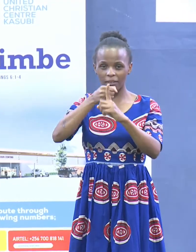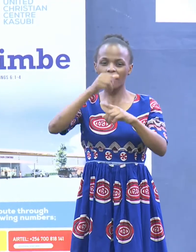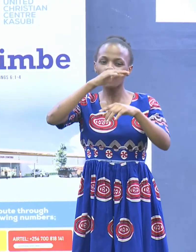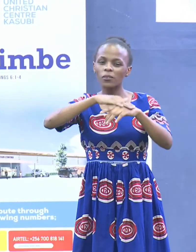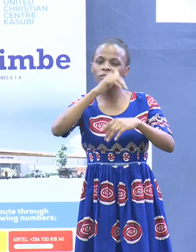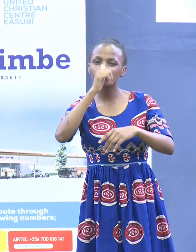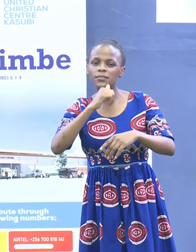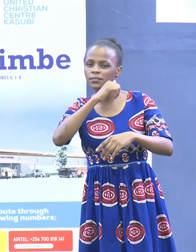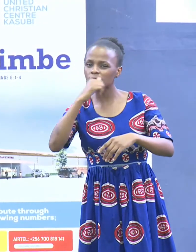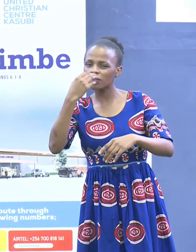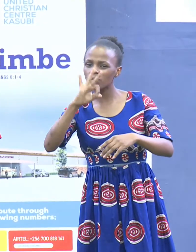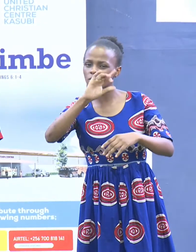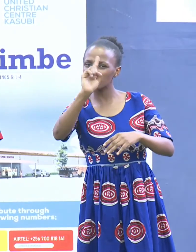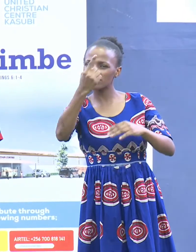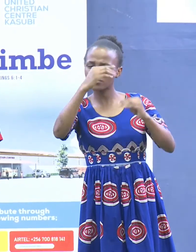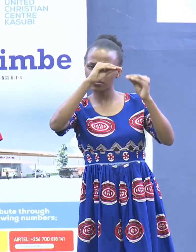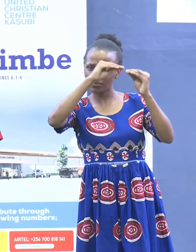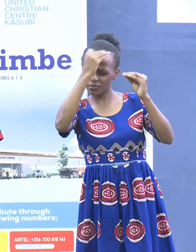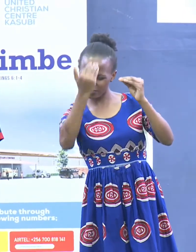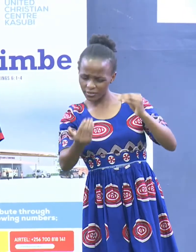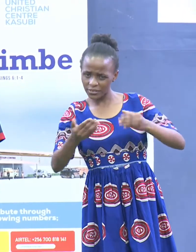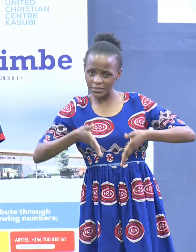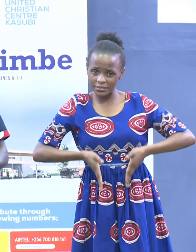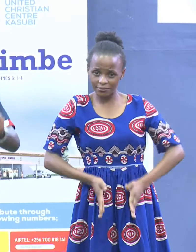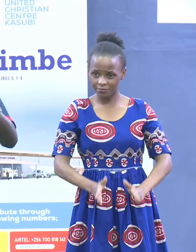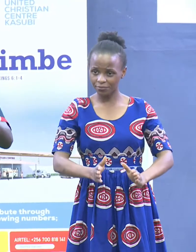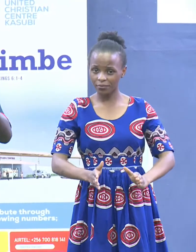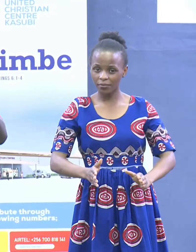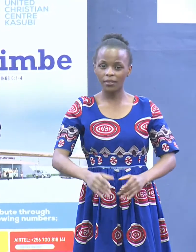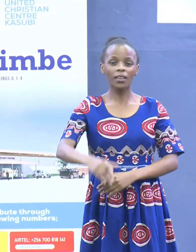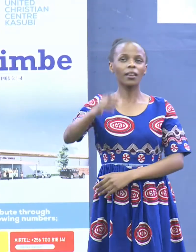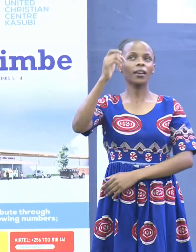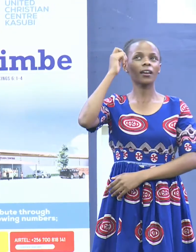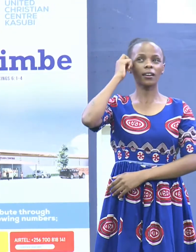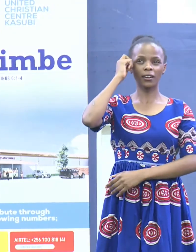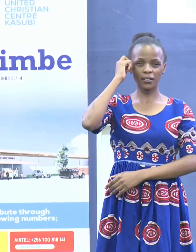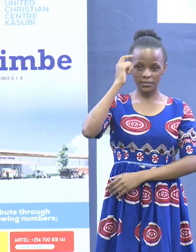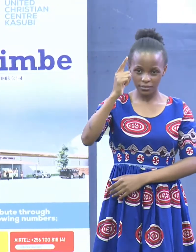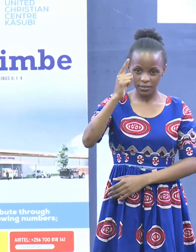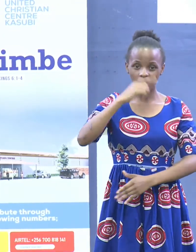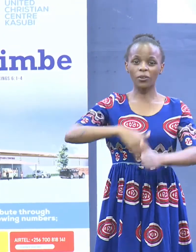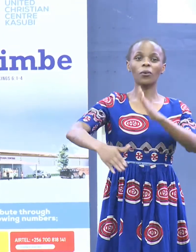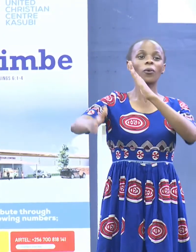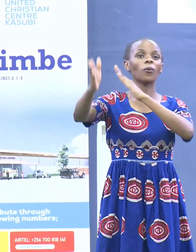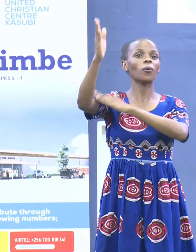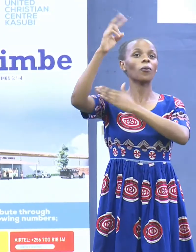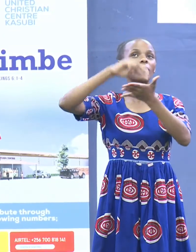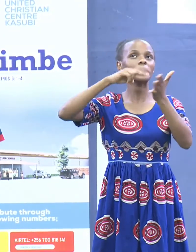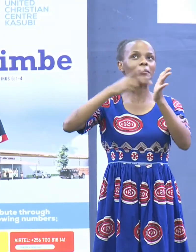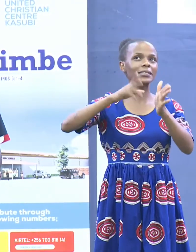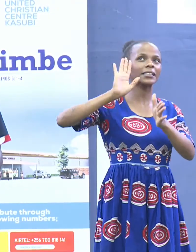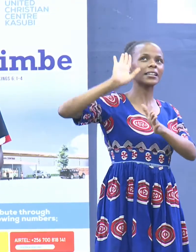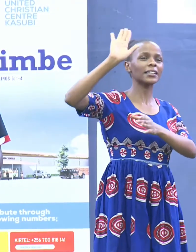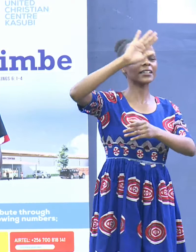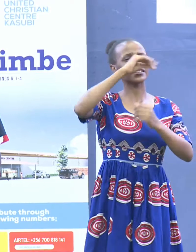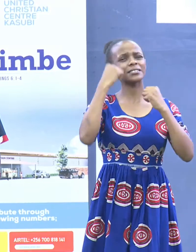Whenever you see the Lord clinging on this mystery of the firstborn, buyinza bwe. Just know